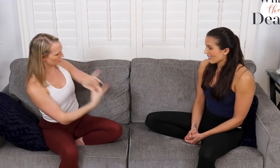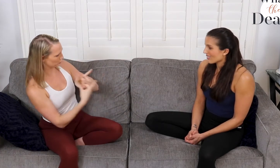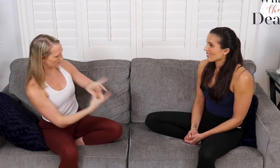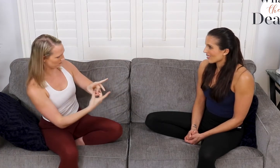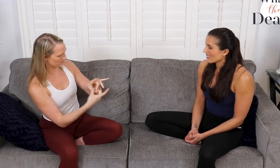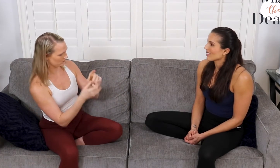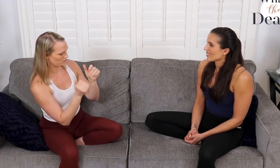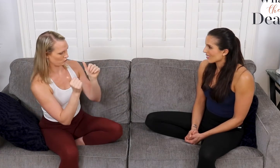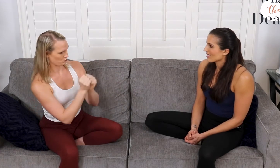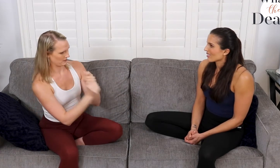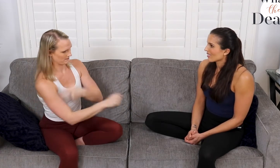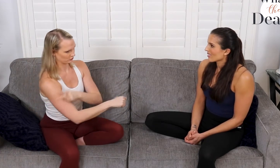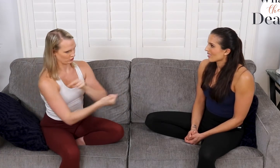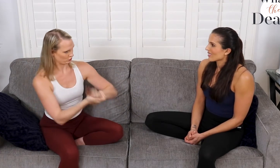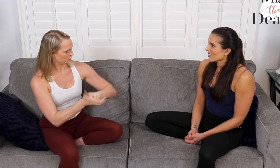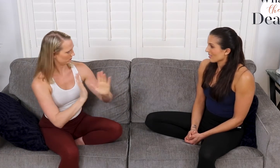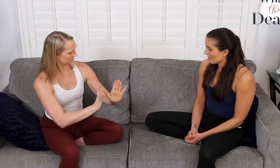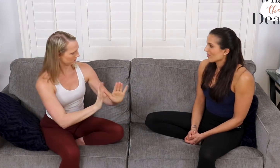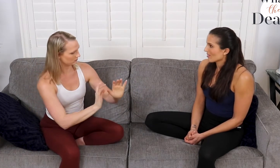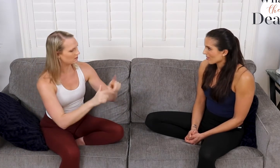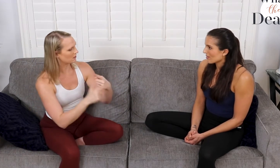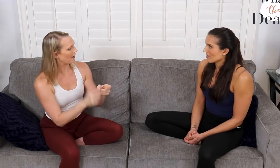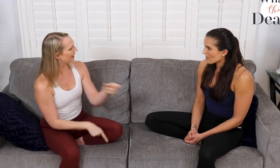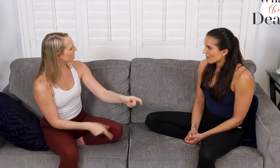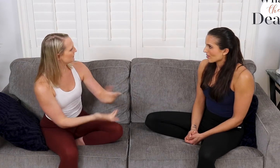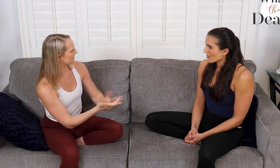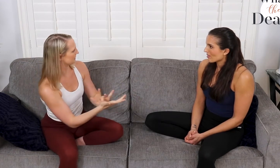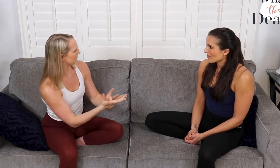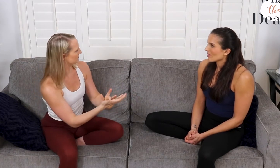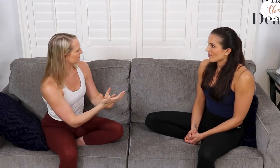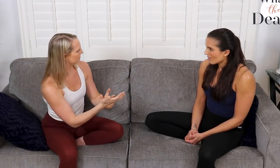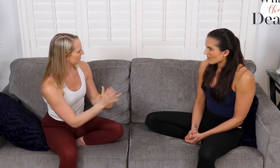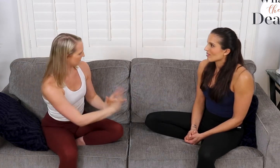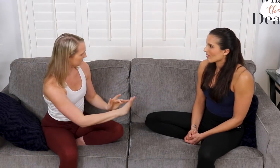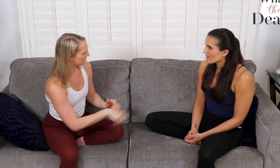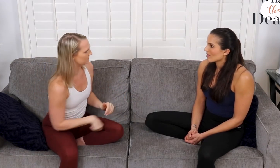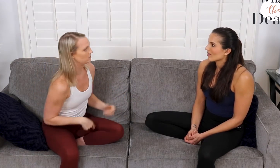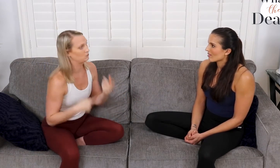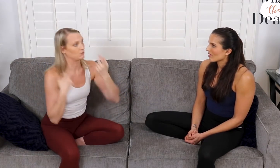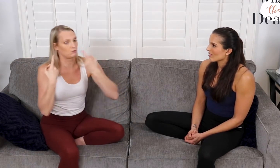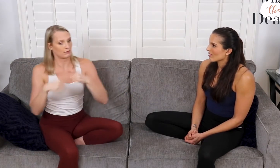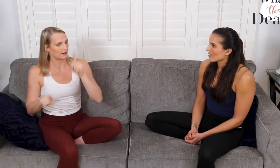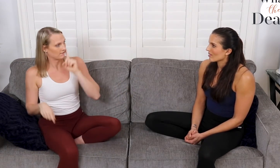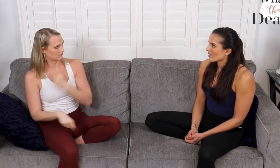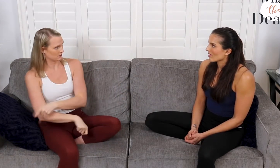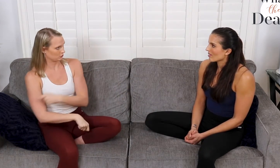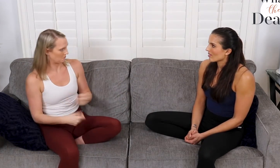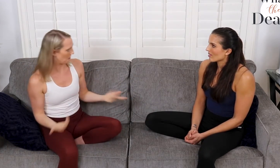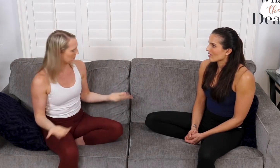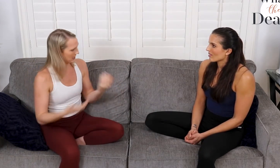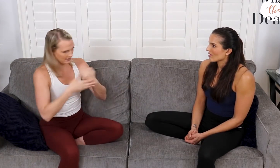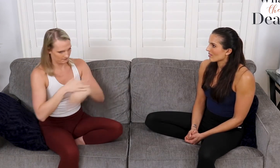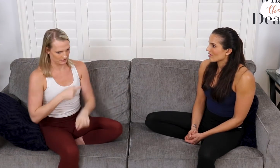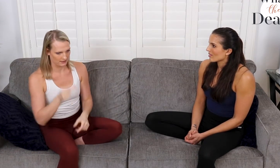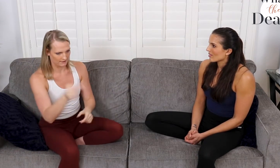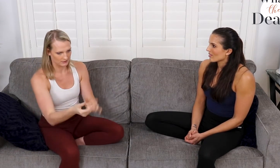For a hospital audience, I always emphasize and repeat over and over how significant it is for them to build a connection